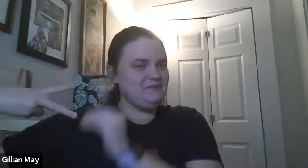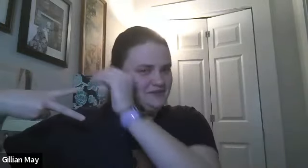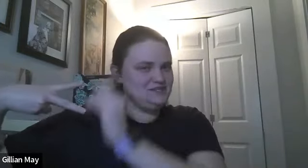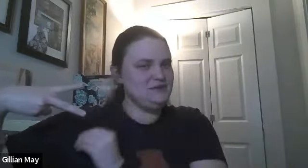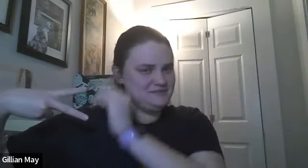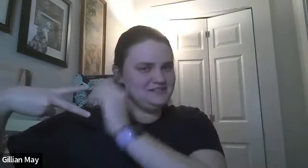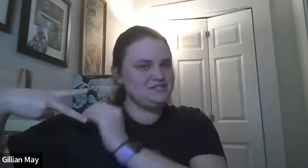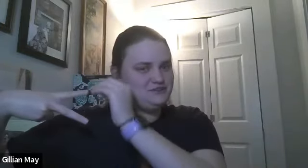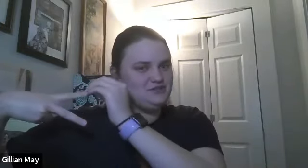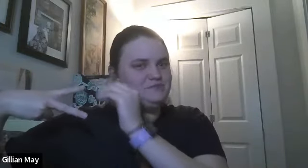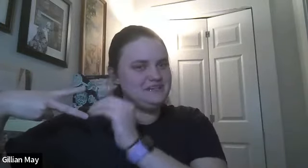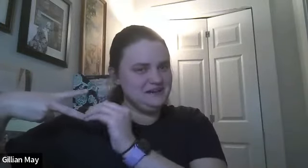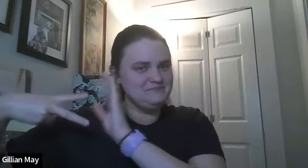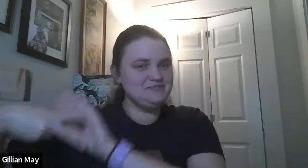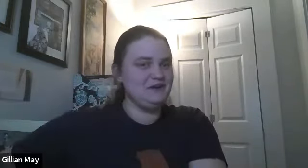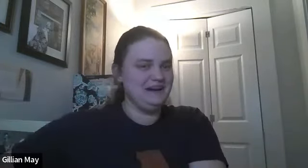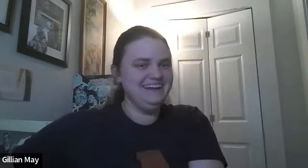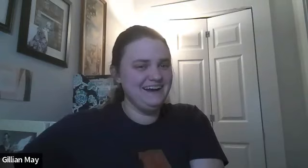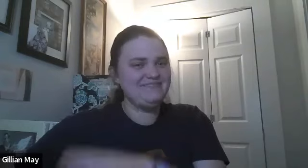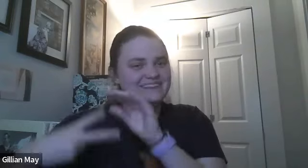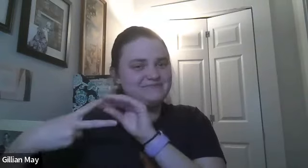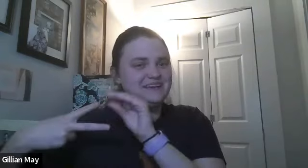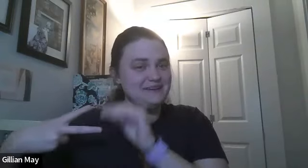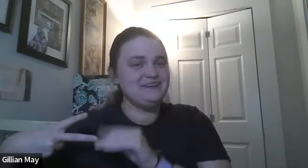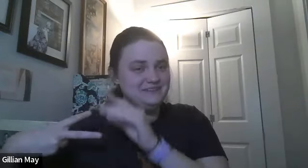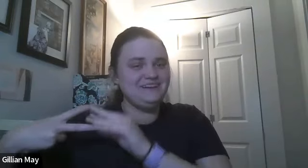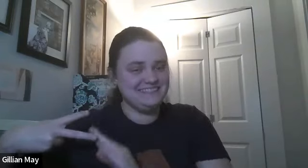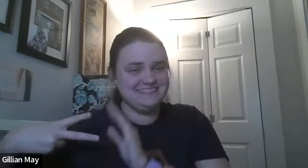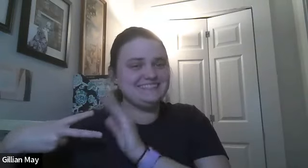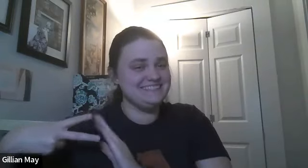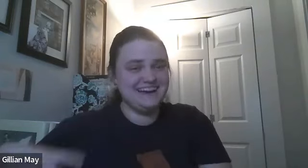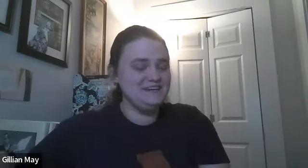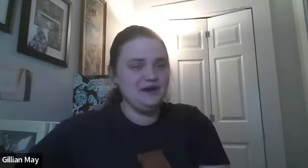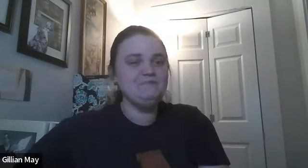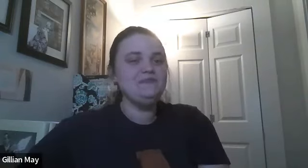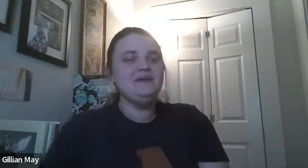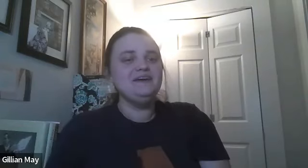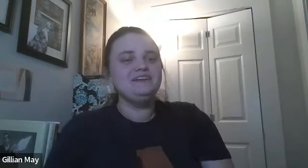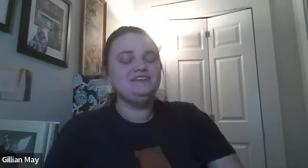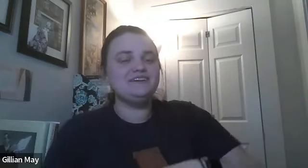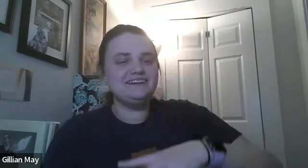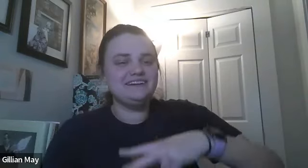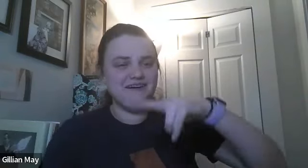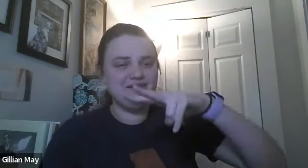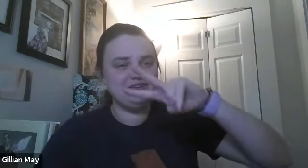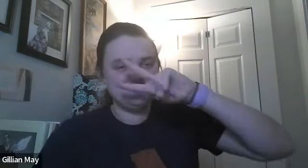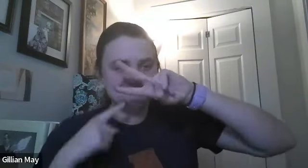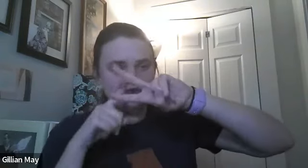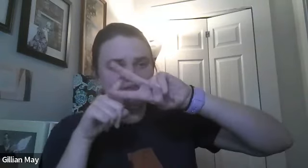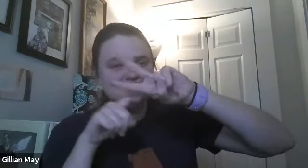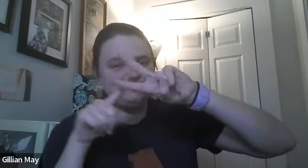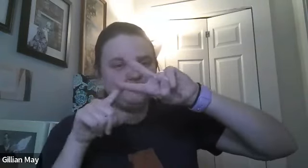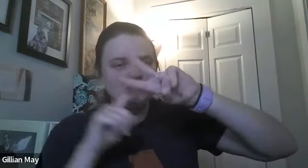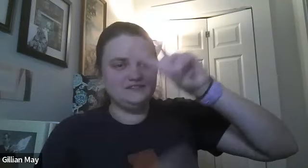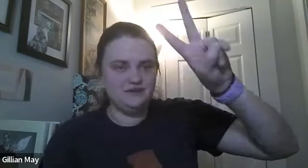the two I was going to show you, stupid and dumb. Sorry. I realize I'm like, I'm telling you guys, this is the sign. No, you're going to start with this two